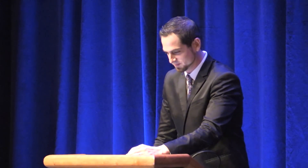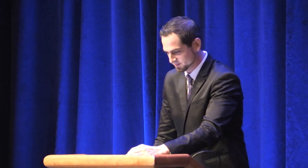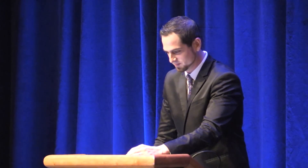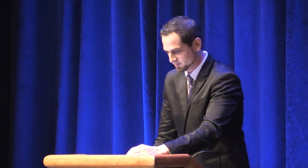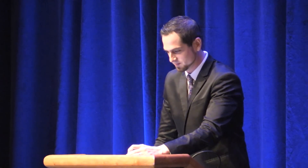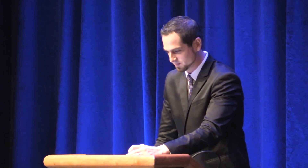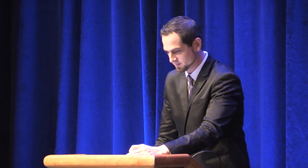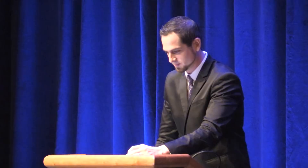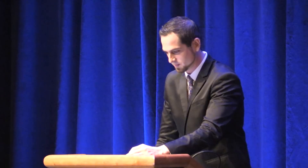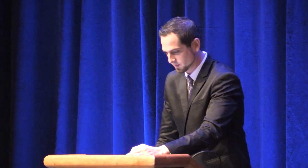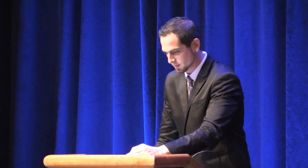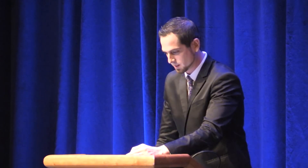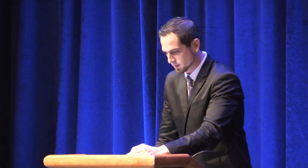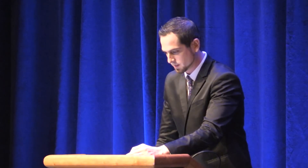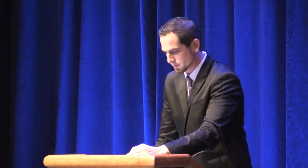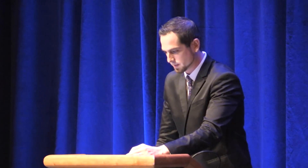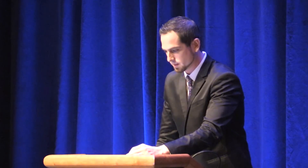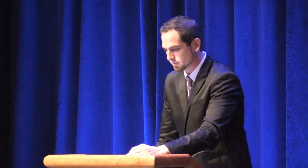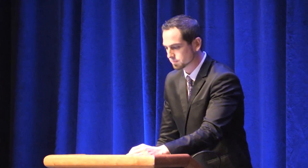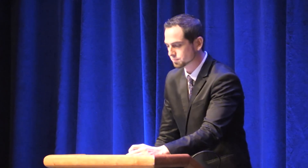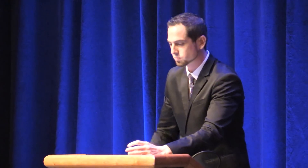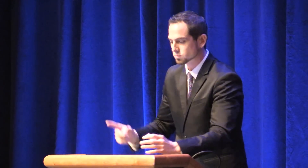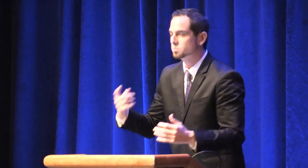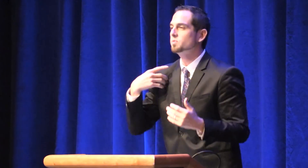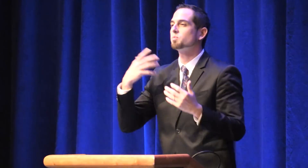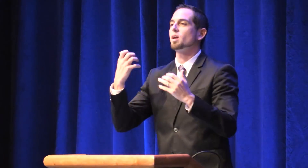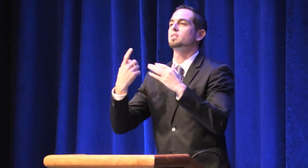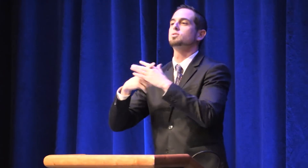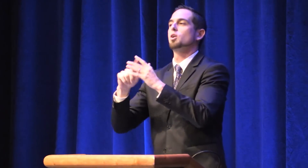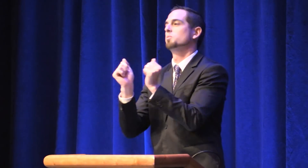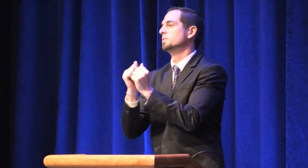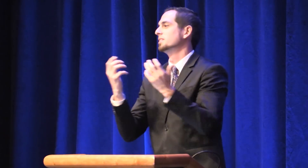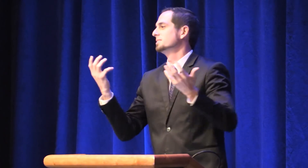media's coverage. And that's something I want to highlight tonight.